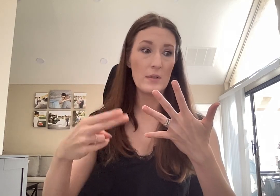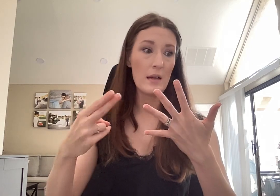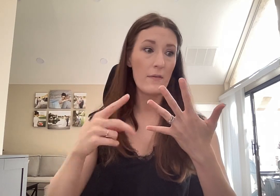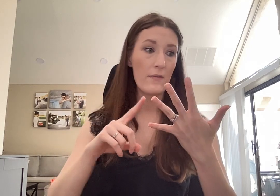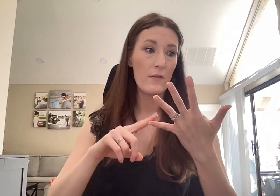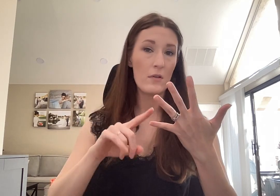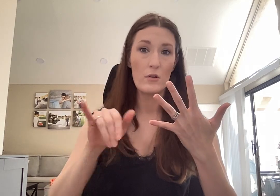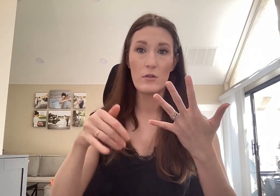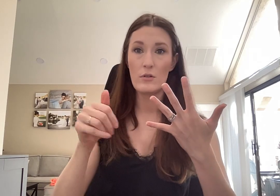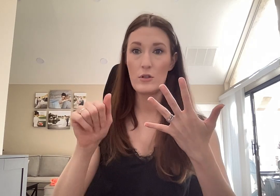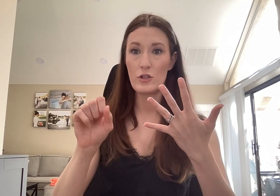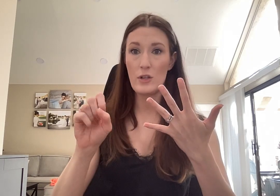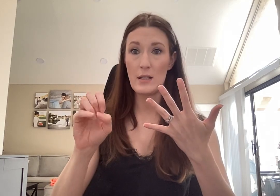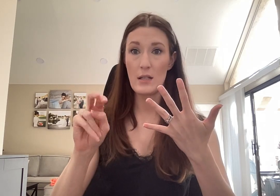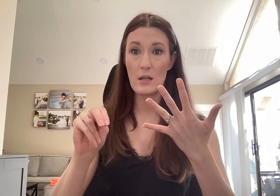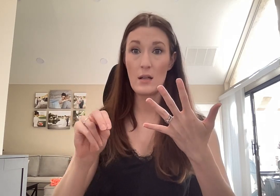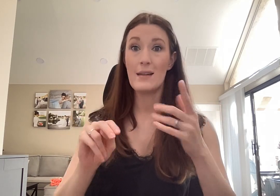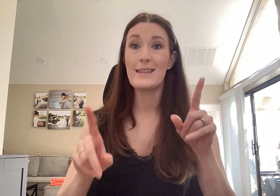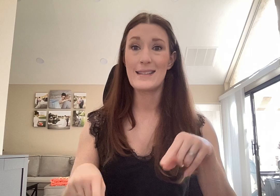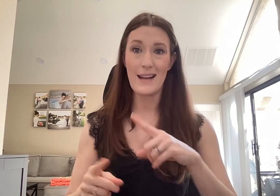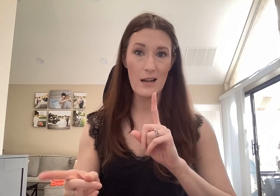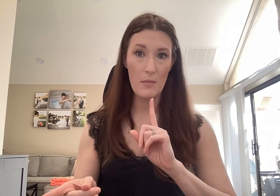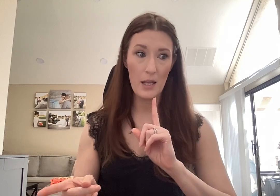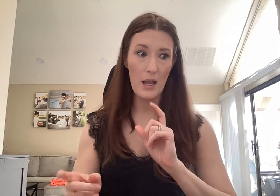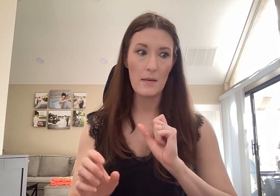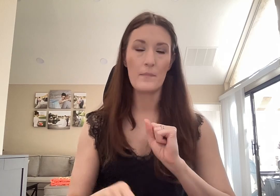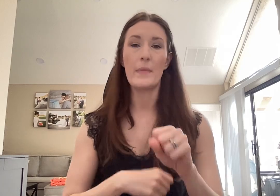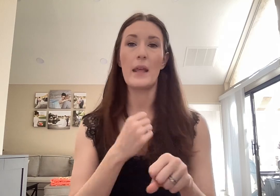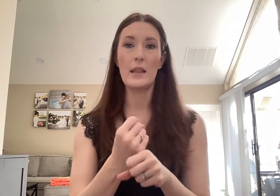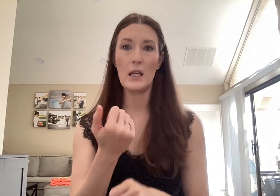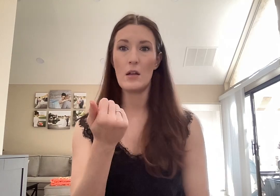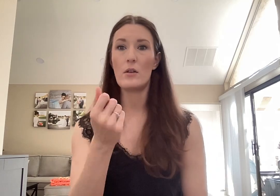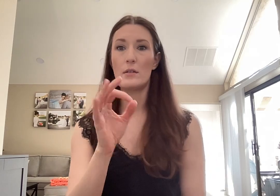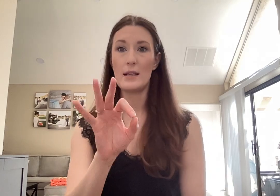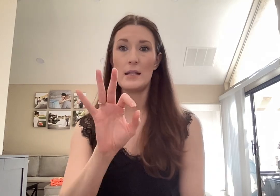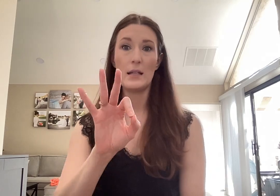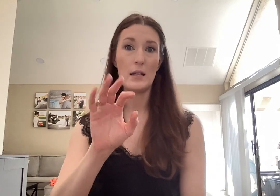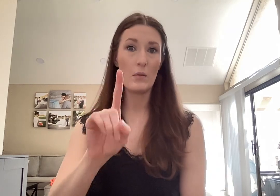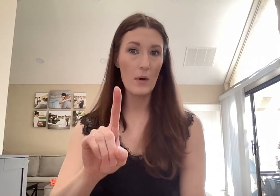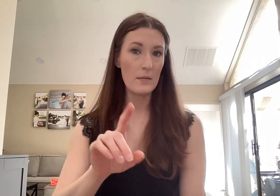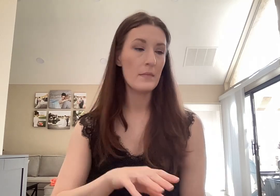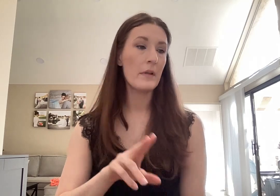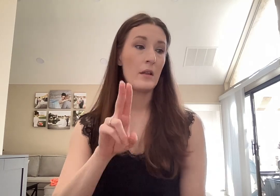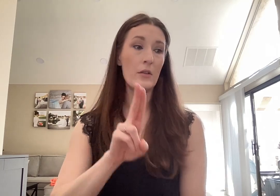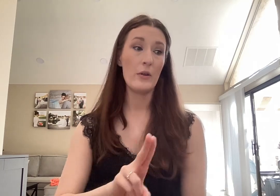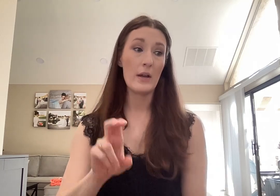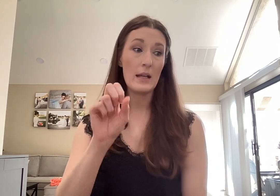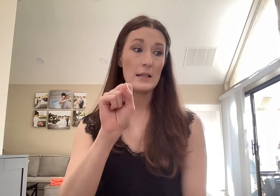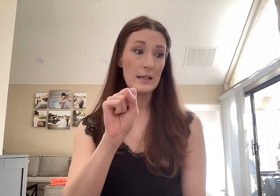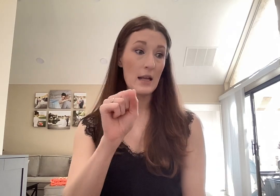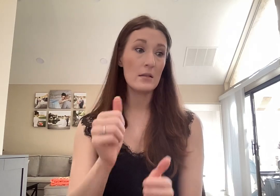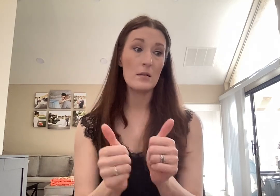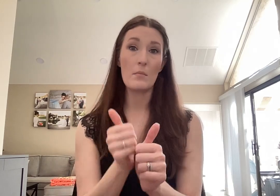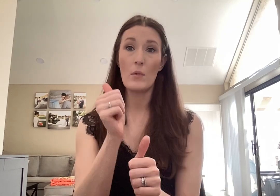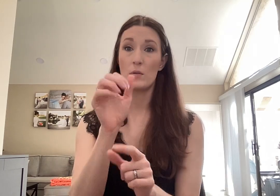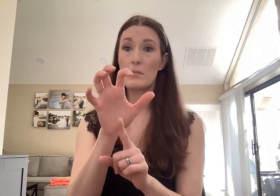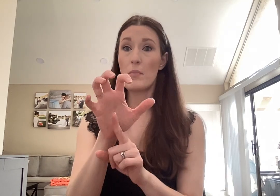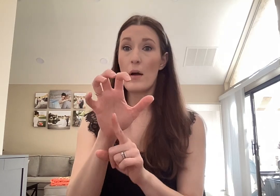Joseph, Jason. Set it up again. In the year 1991, the United States most